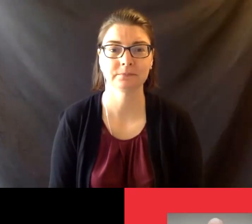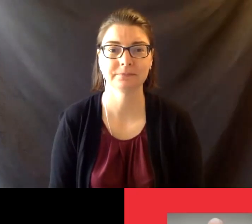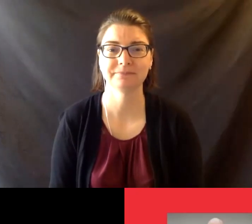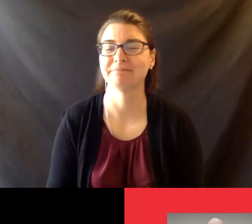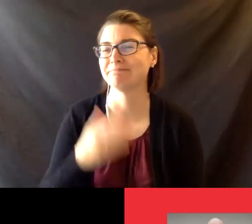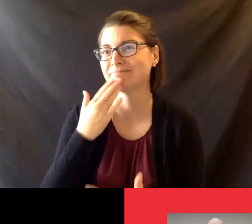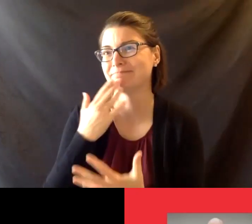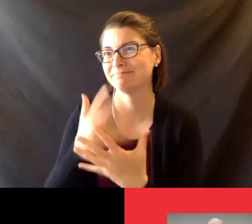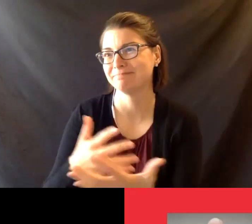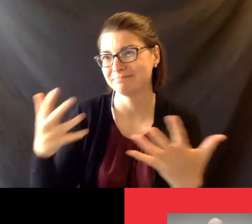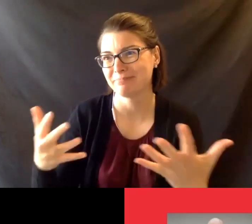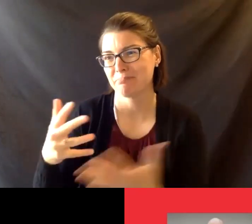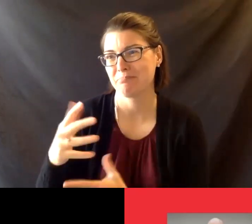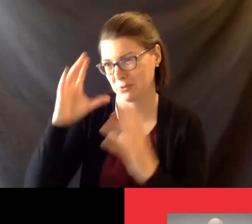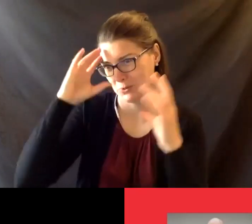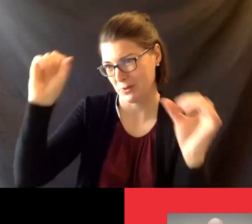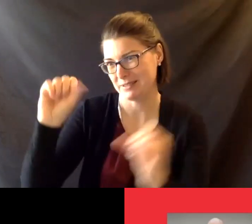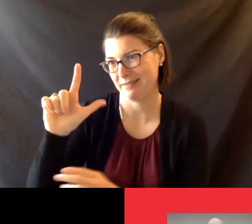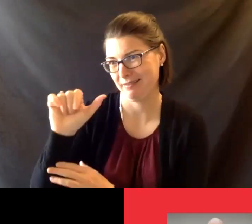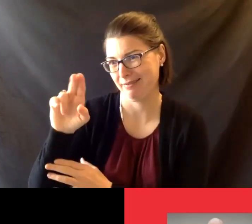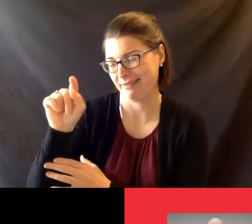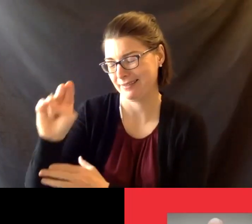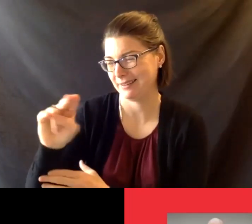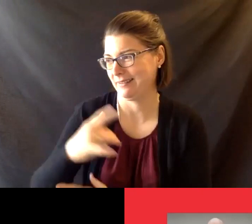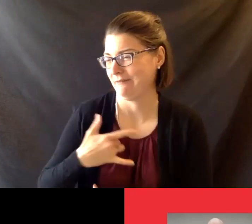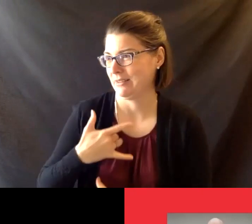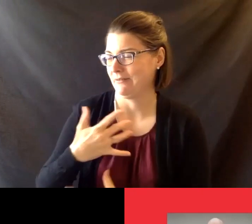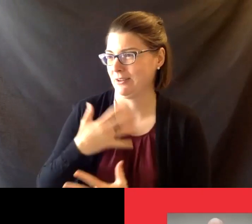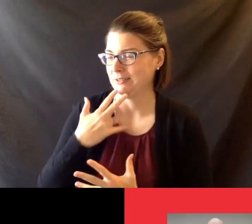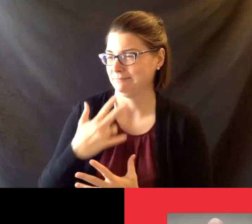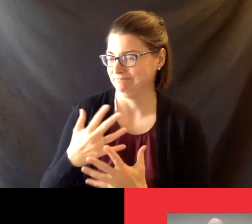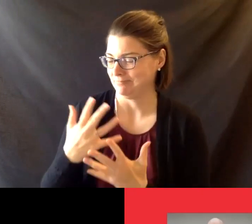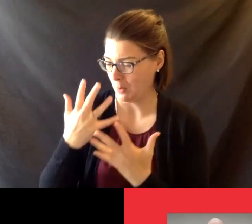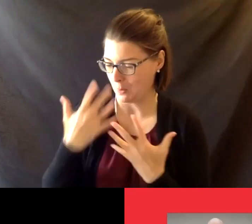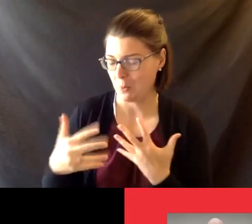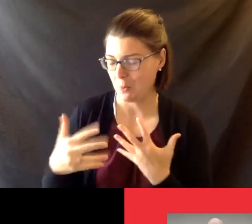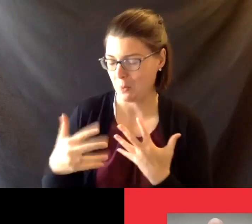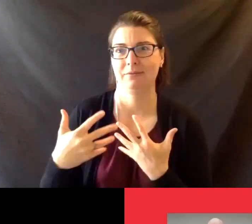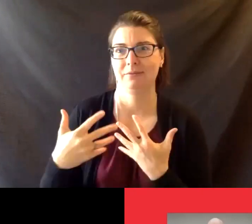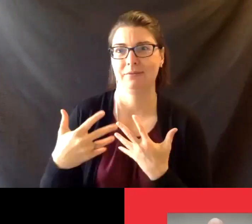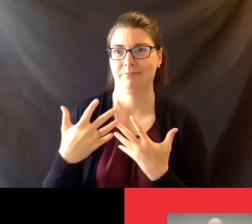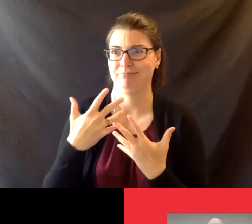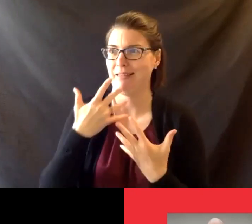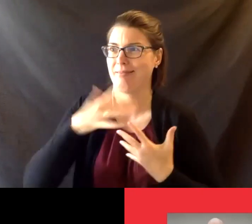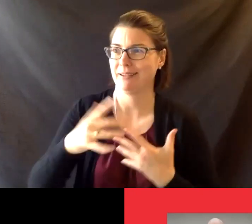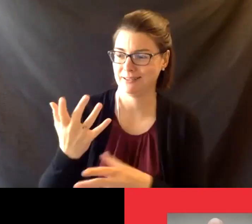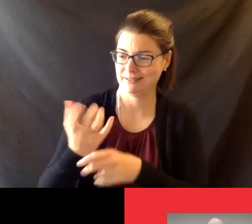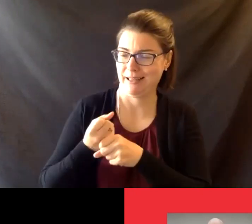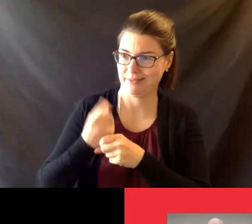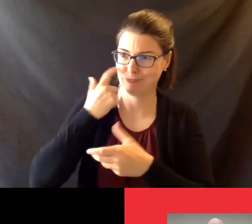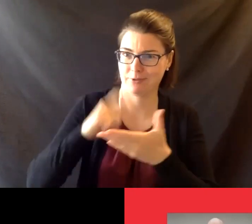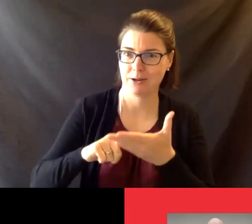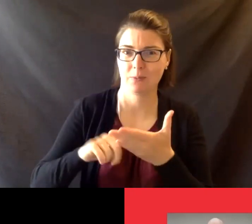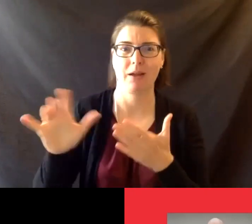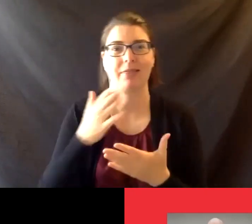Thank you very much, President Lunton. I feel very fortunate and grateful to receive this recognition. And I also thank the